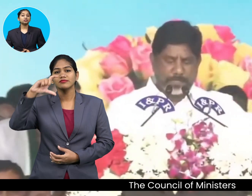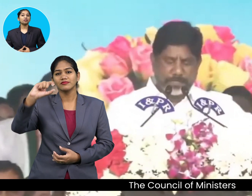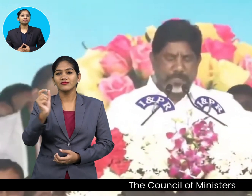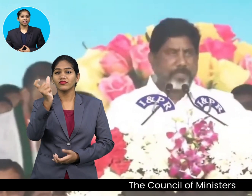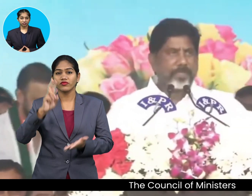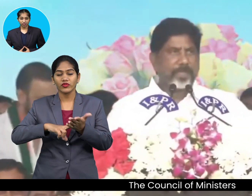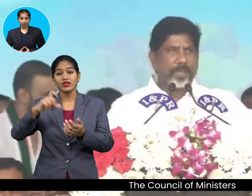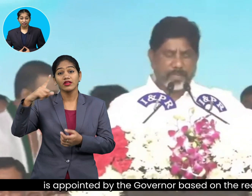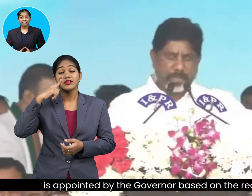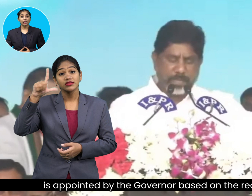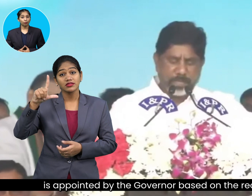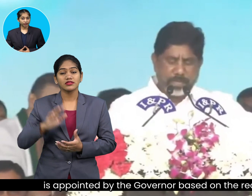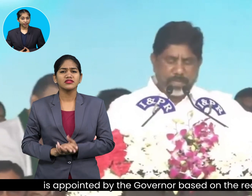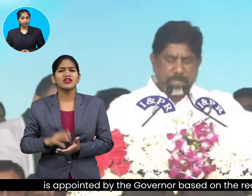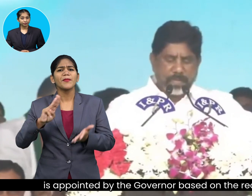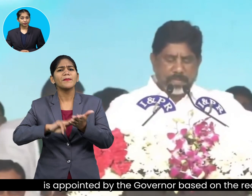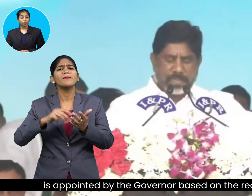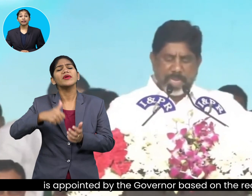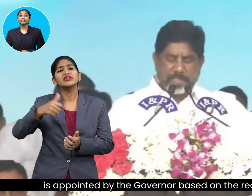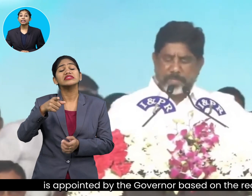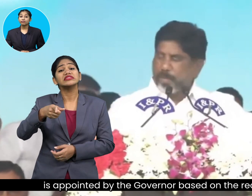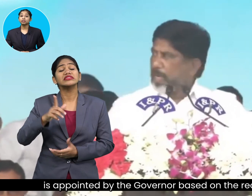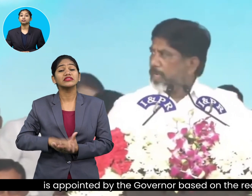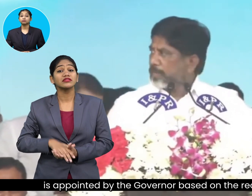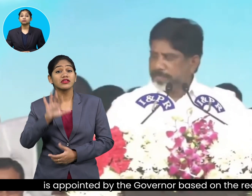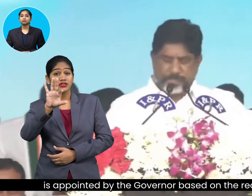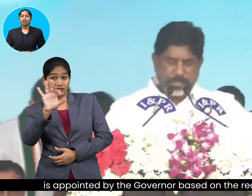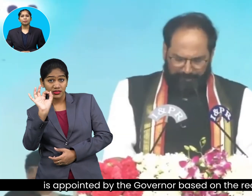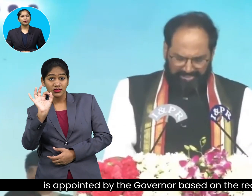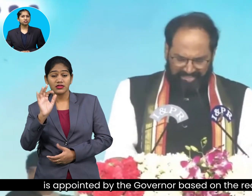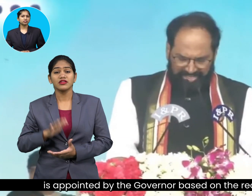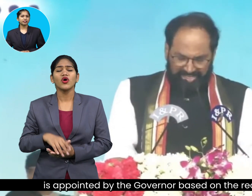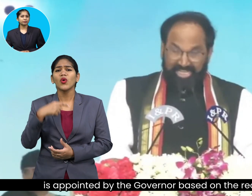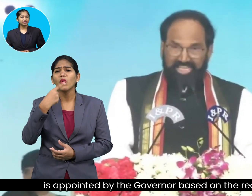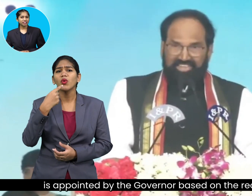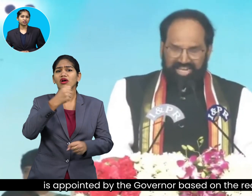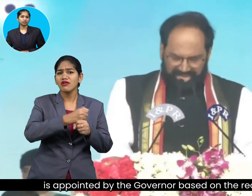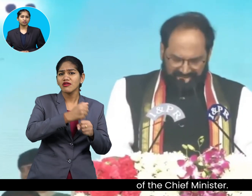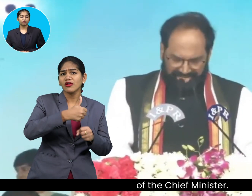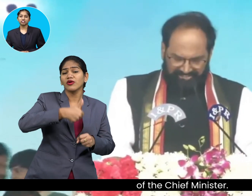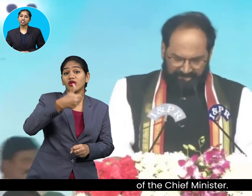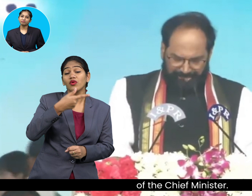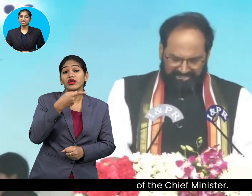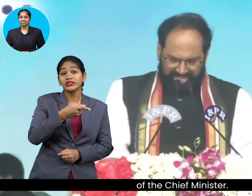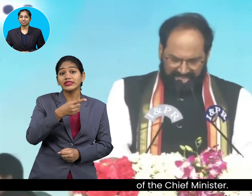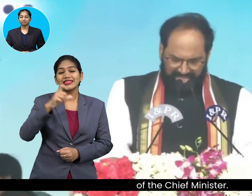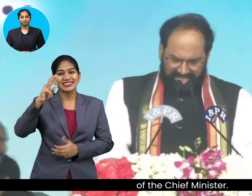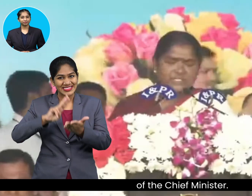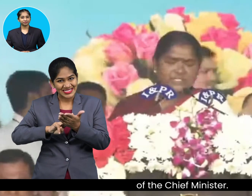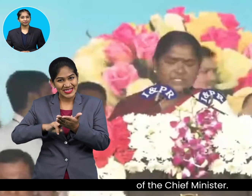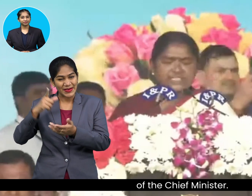The council of ministers is appointed by the governor based on the recommendation of the chief